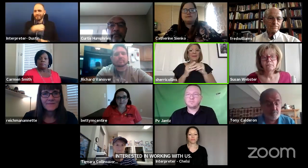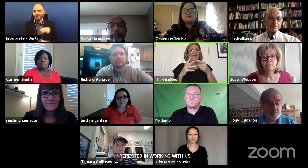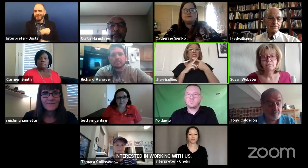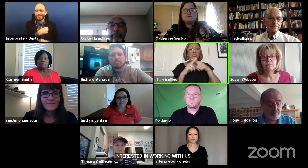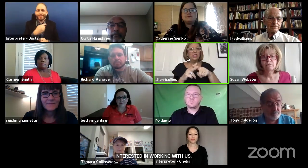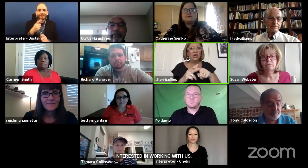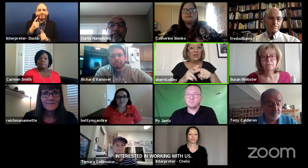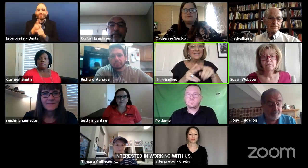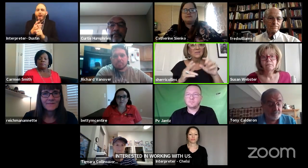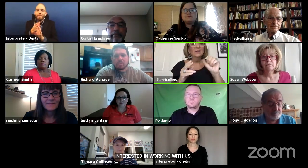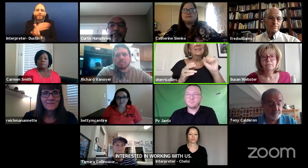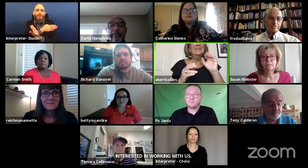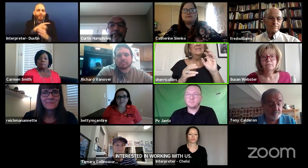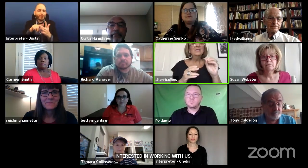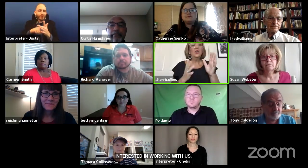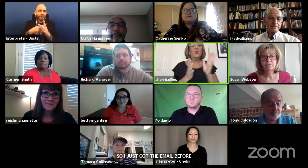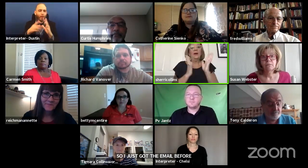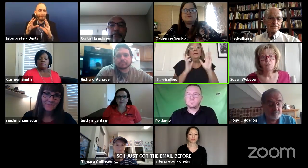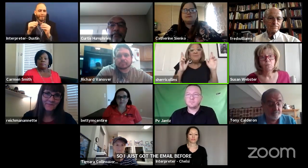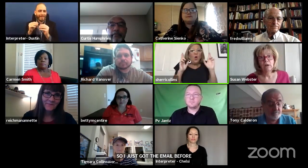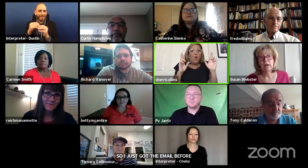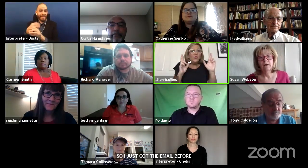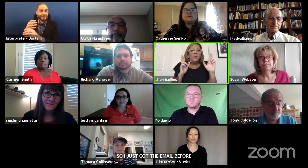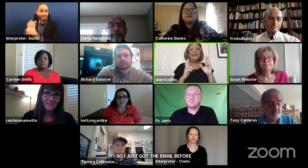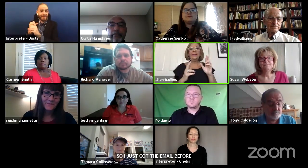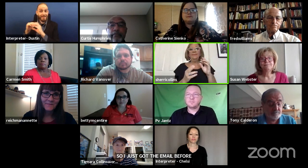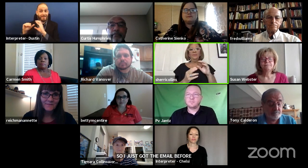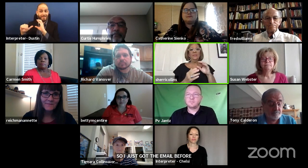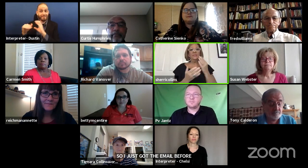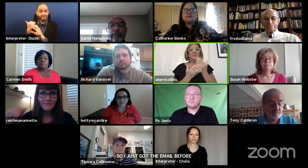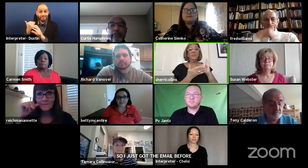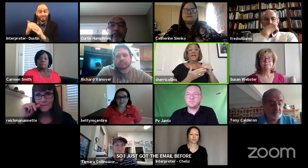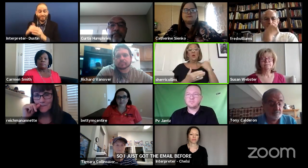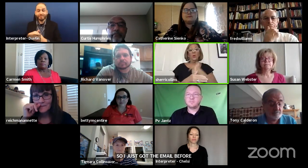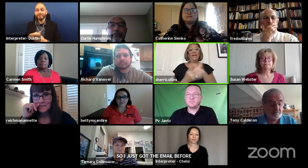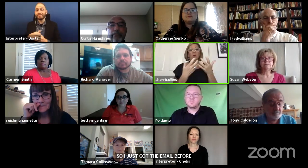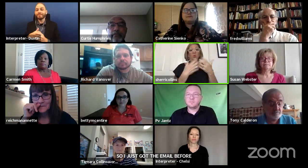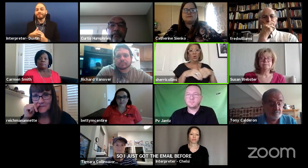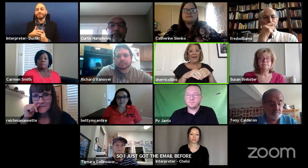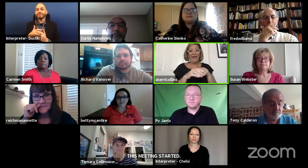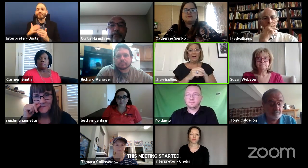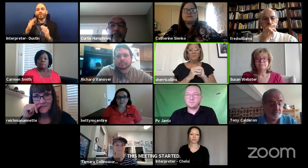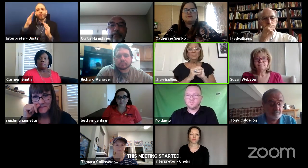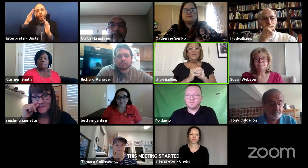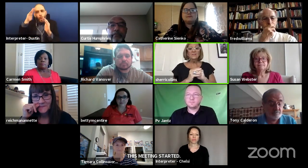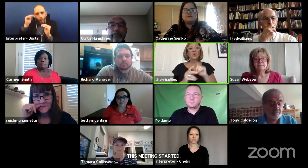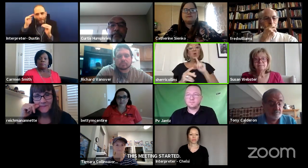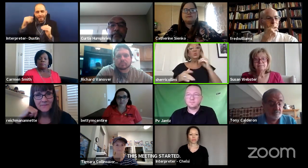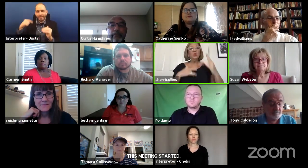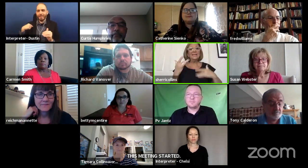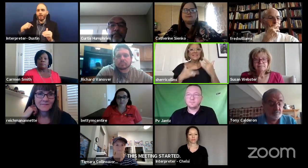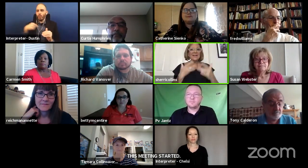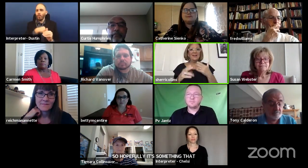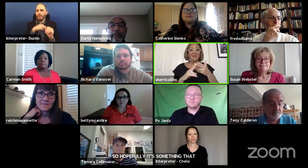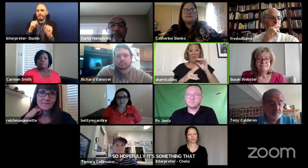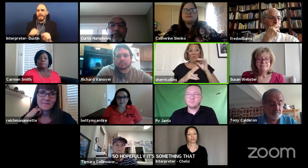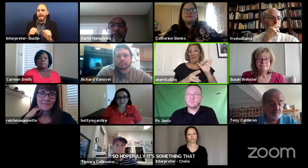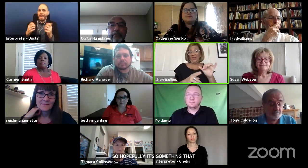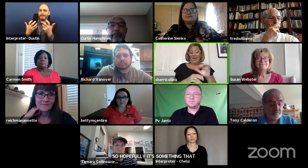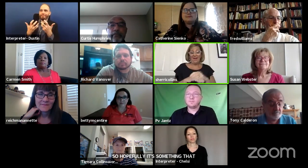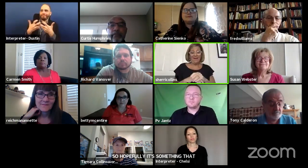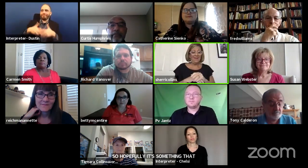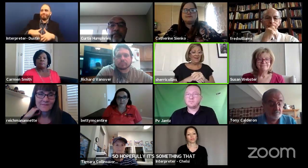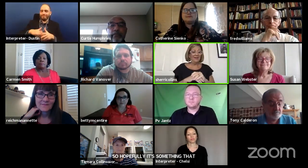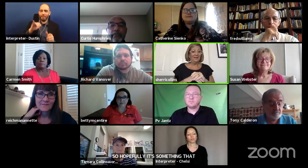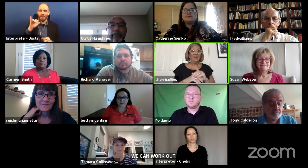this meeting started. So hopefully it's something that we can work out. So I'm really excited